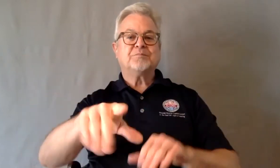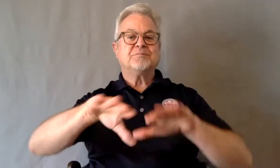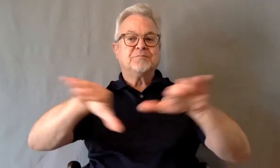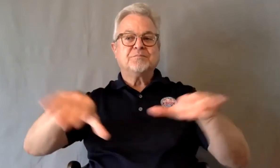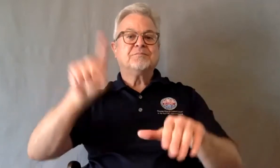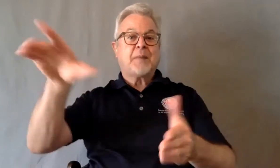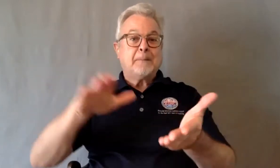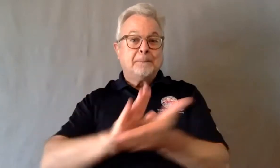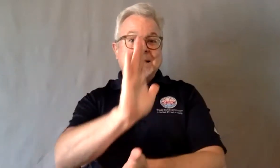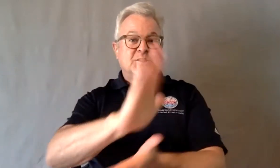Swimming pools,